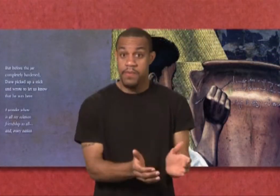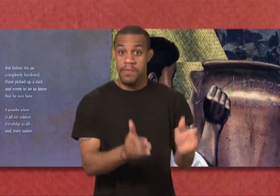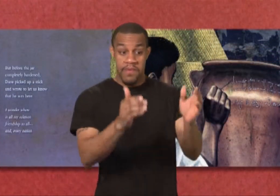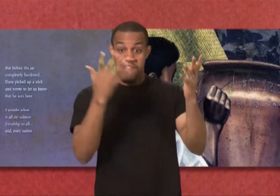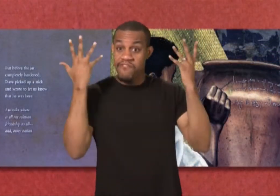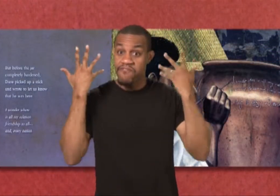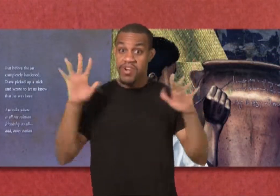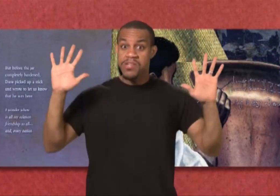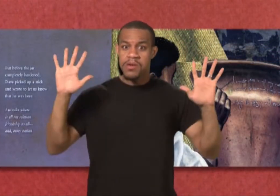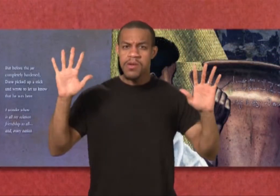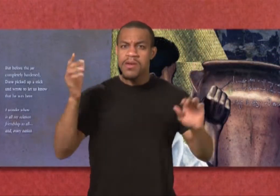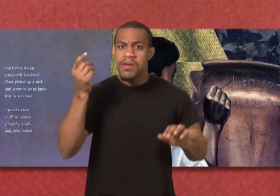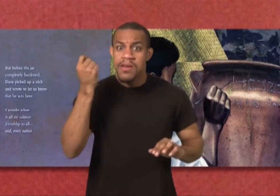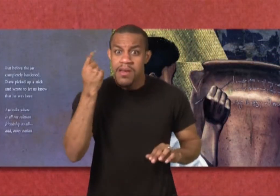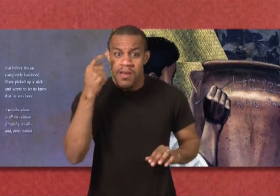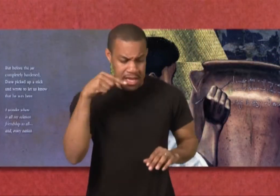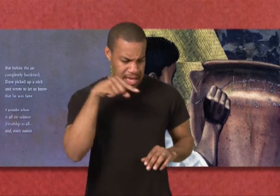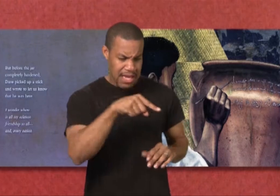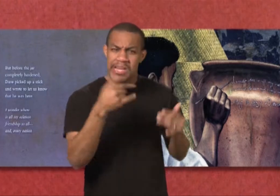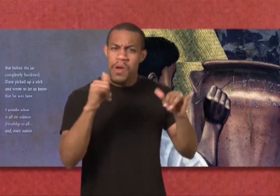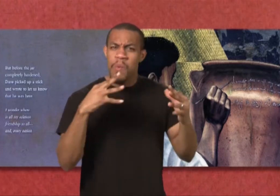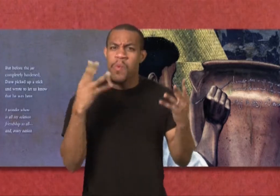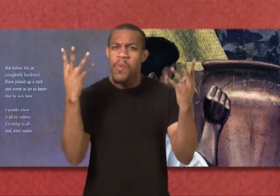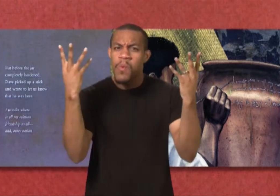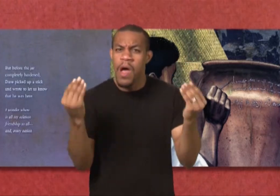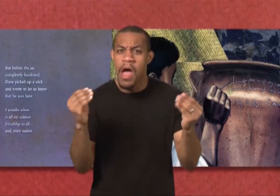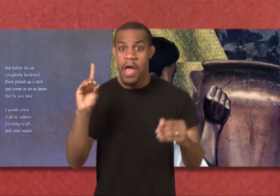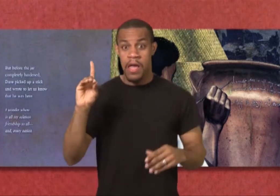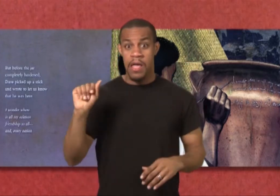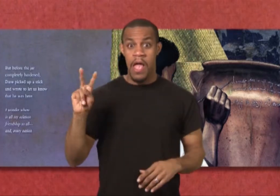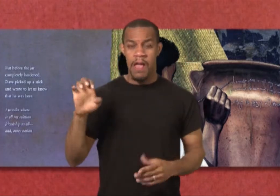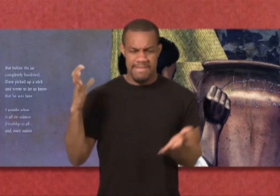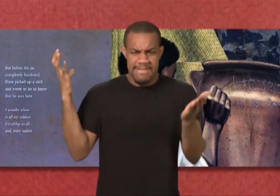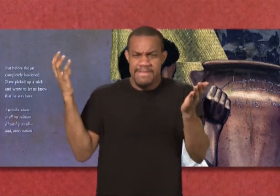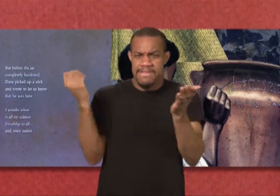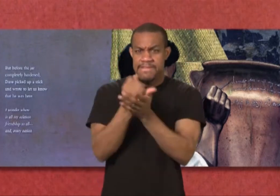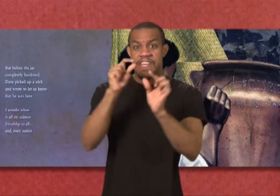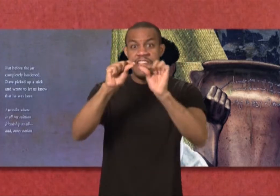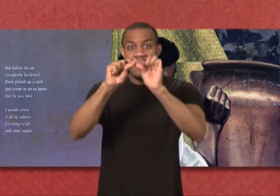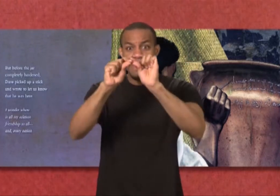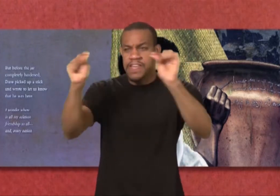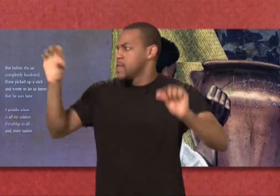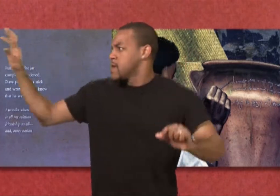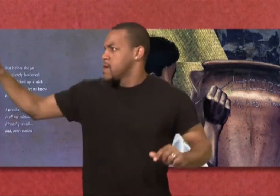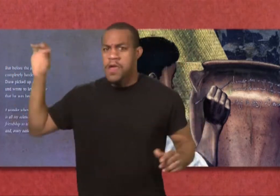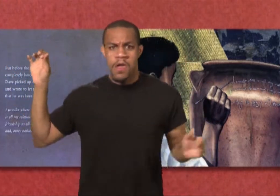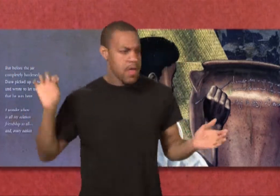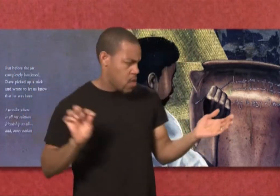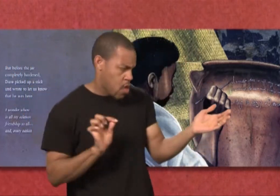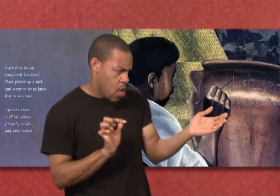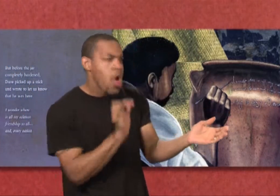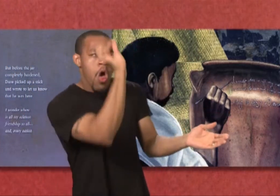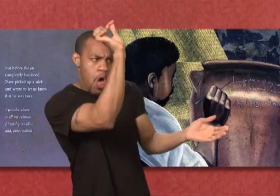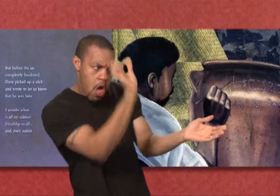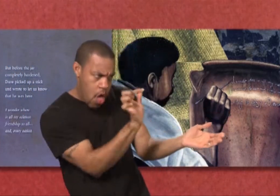But before the jar completely hardened, Dave picked up a stick and wrote to let us know he was here.